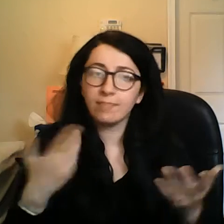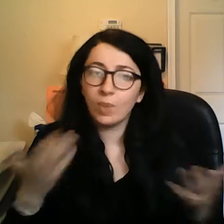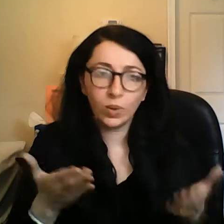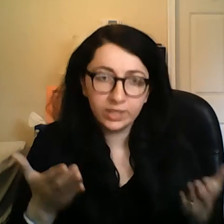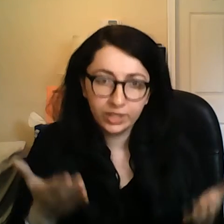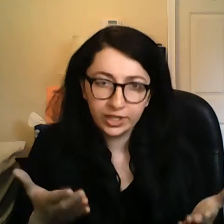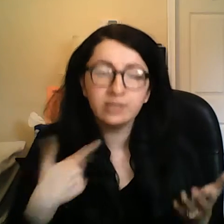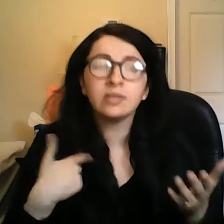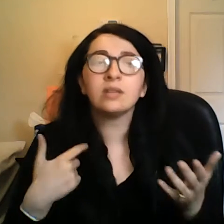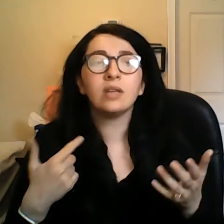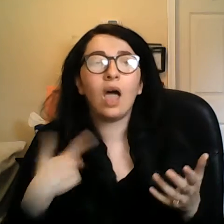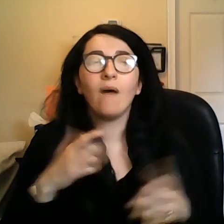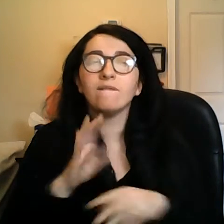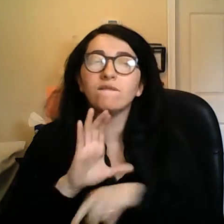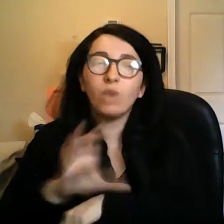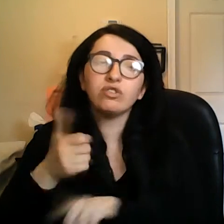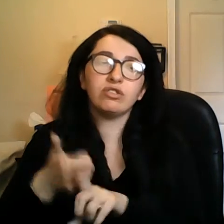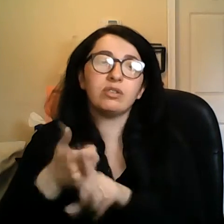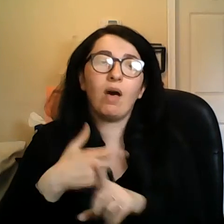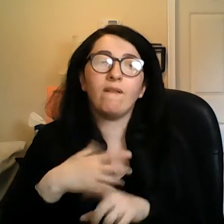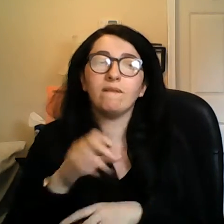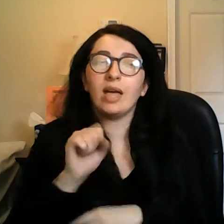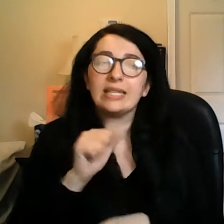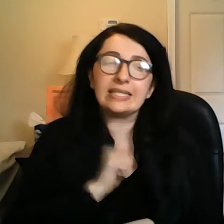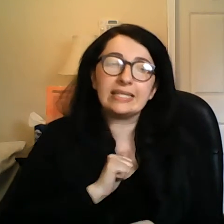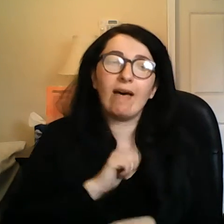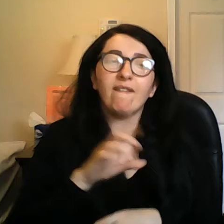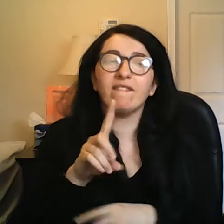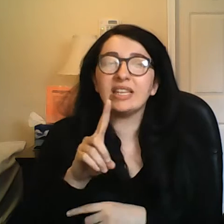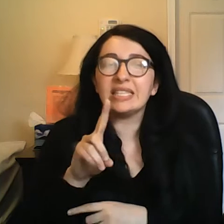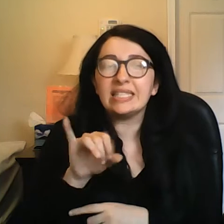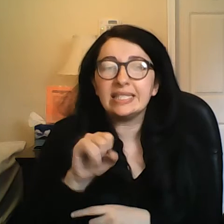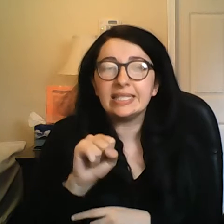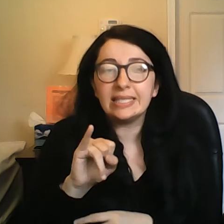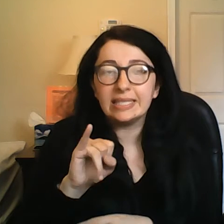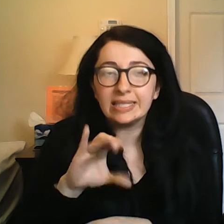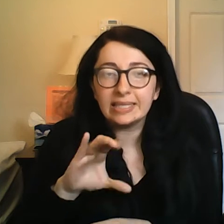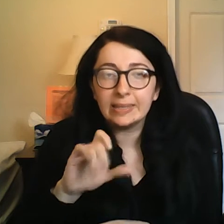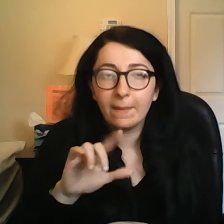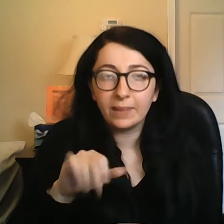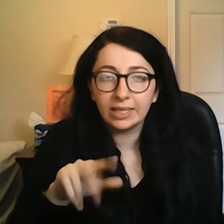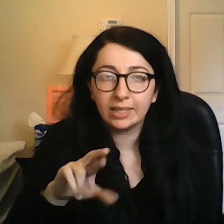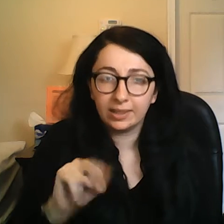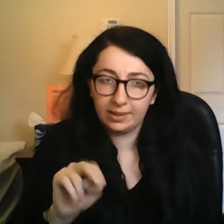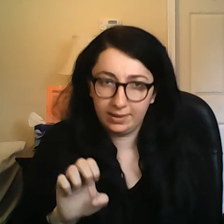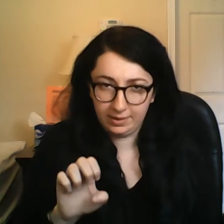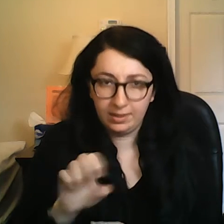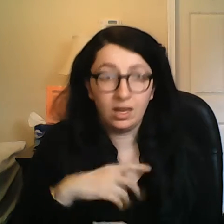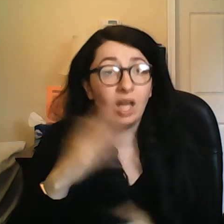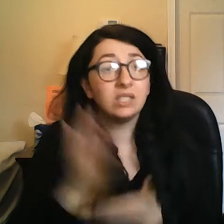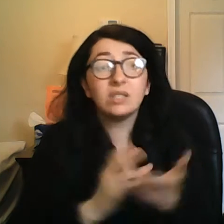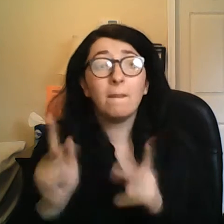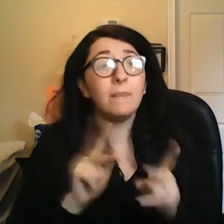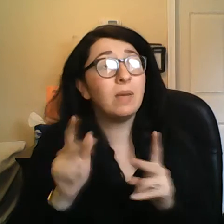that self-discipline. Some people out there don't need books or online courses or classes. Some people just have that natural